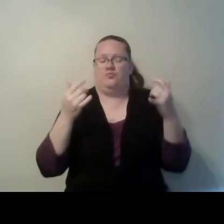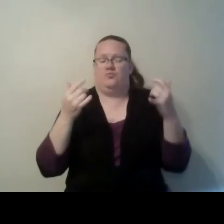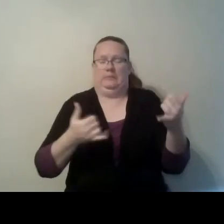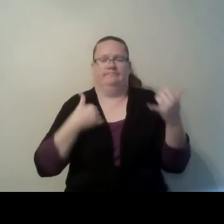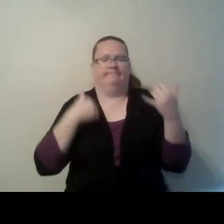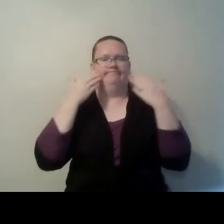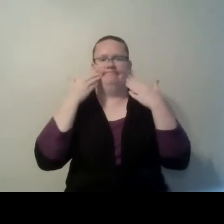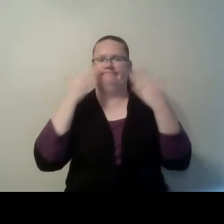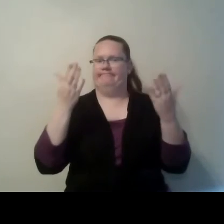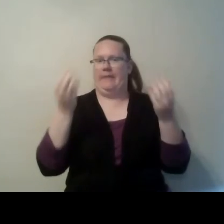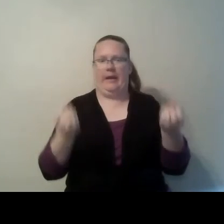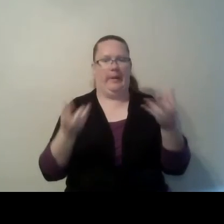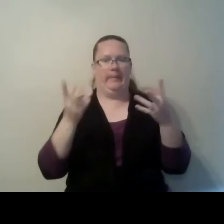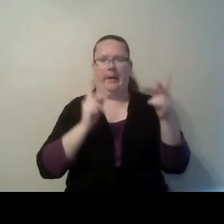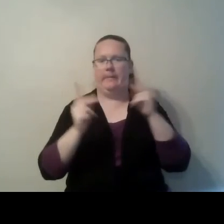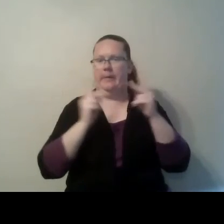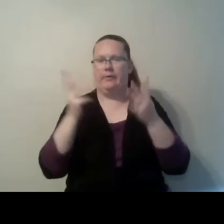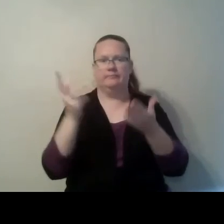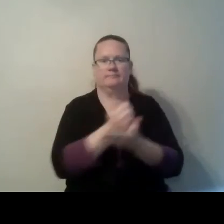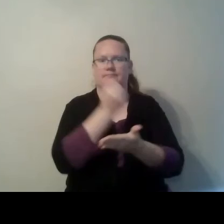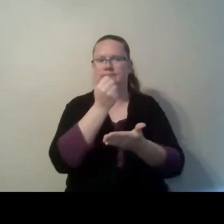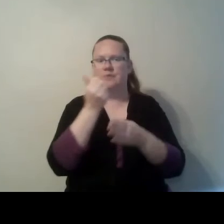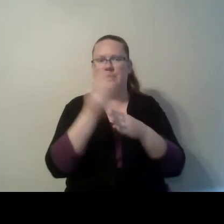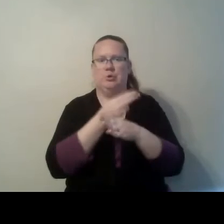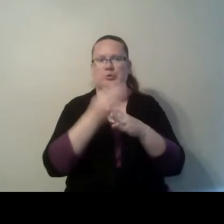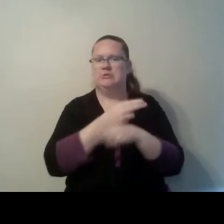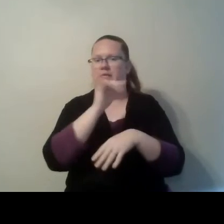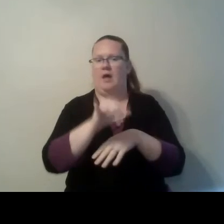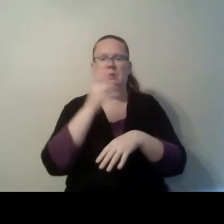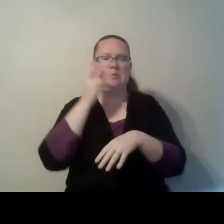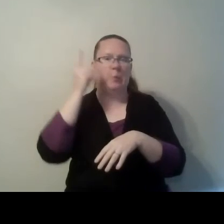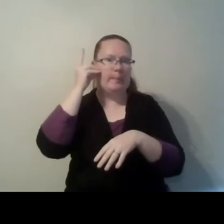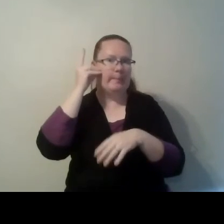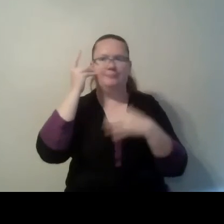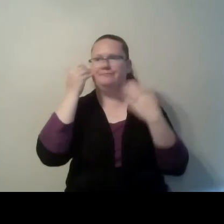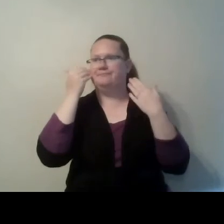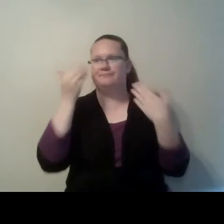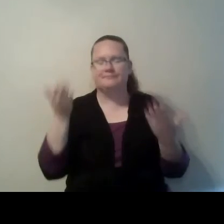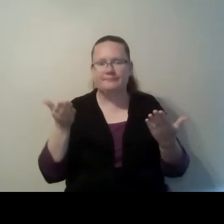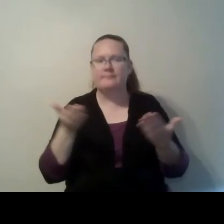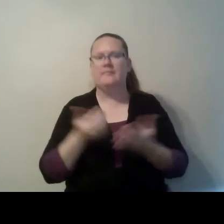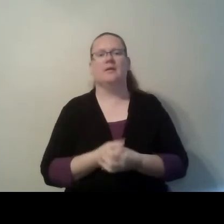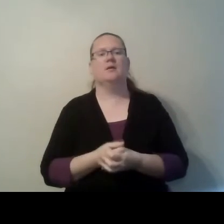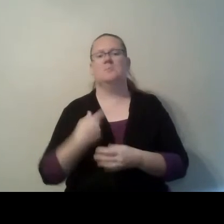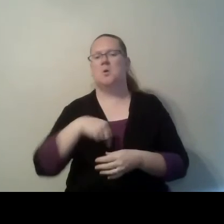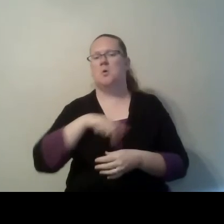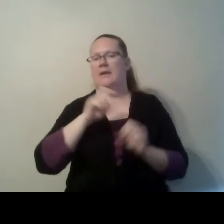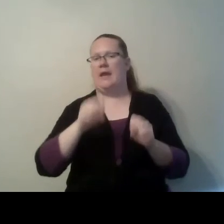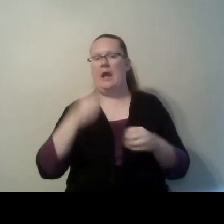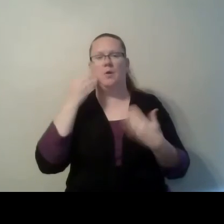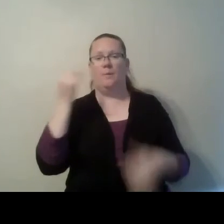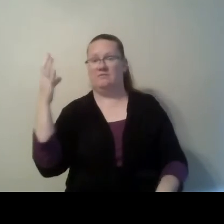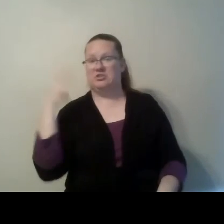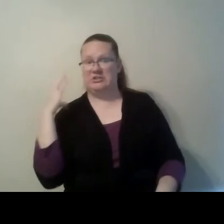the amount of individuals that have partaken in actually utilizing that facility. We can go ahead. I don't know if Chief